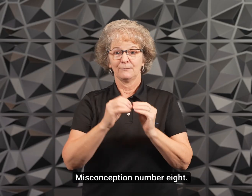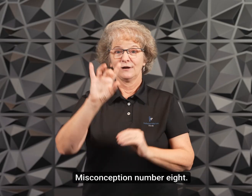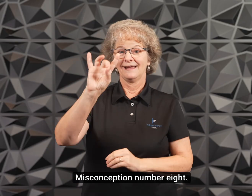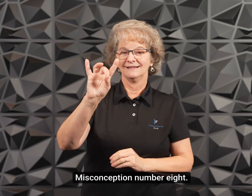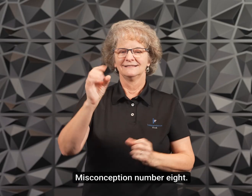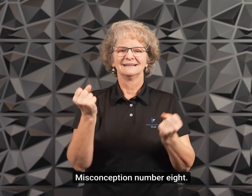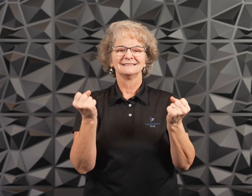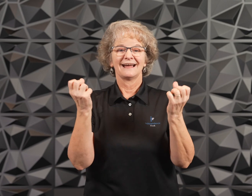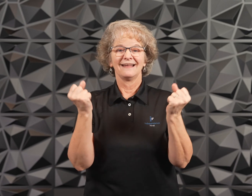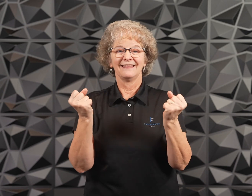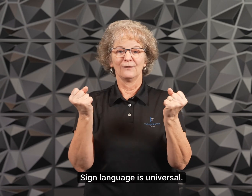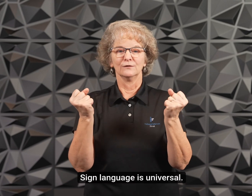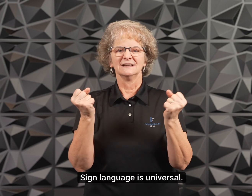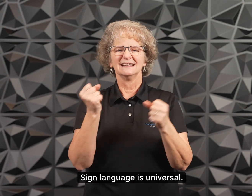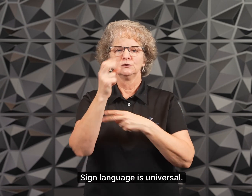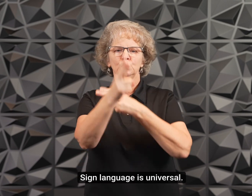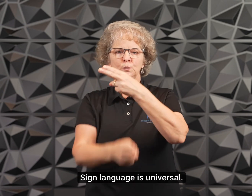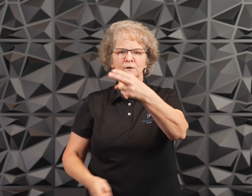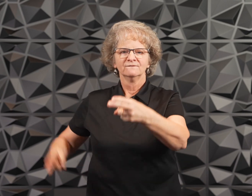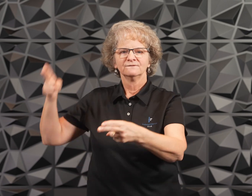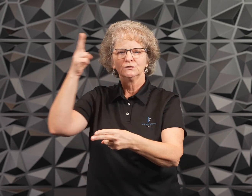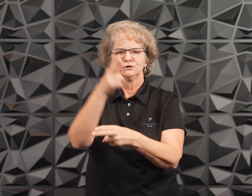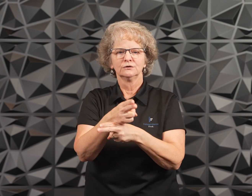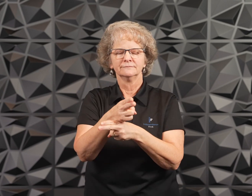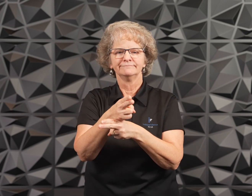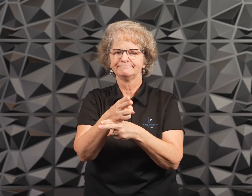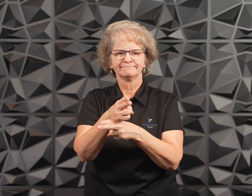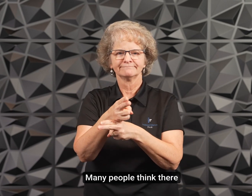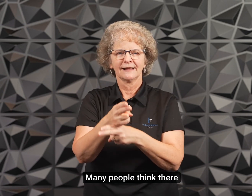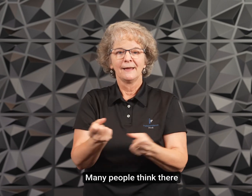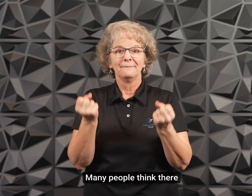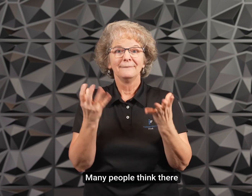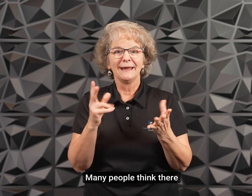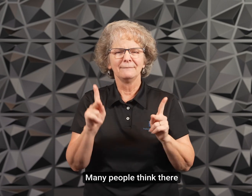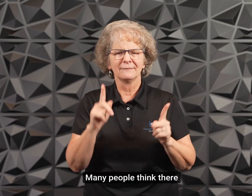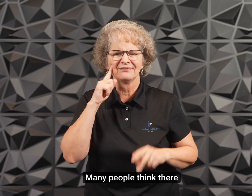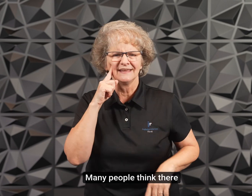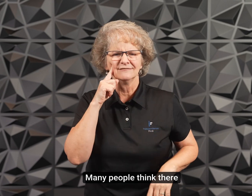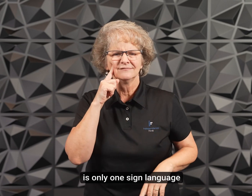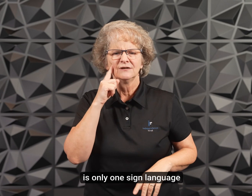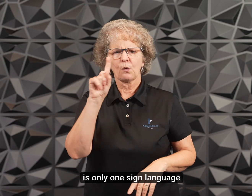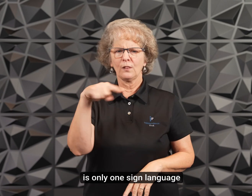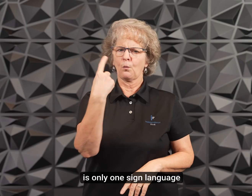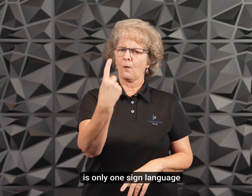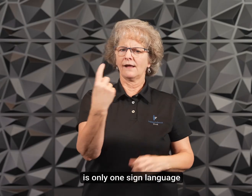Misconception number 8. Sign language is universal. Many people think there is only one sign